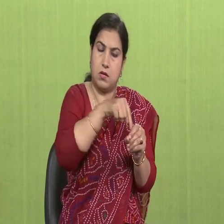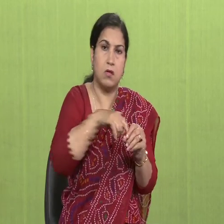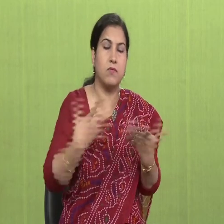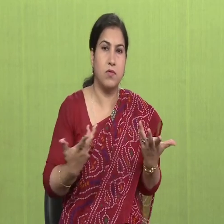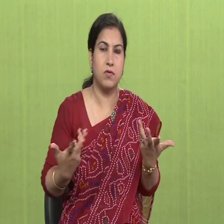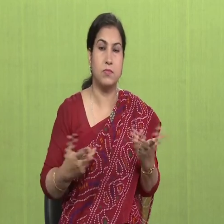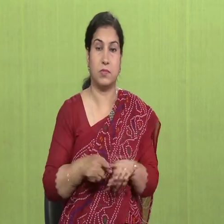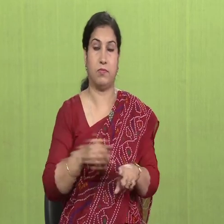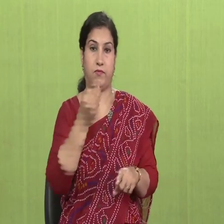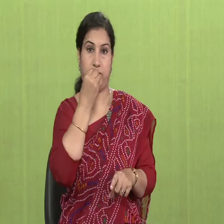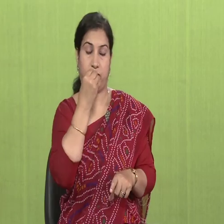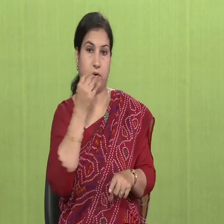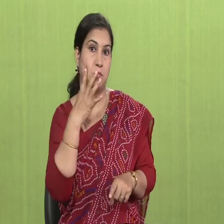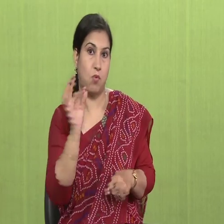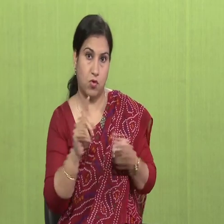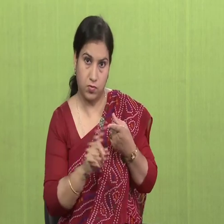providing food,